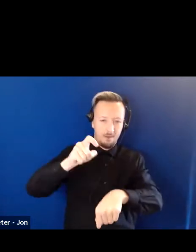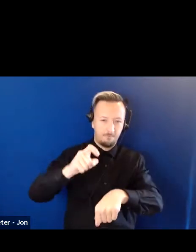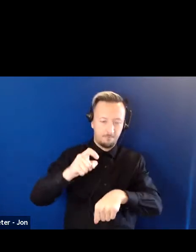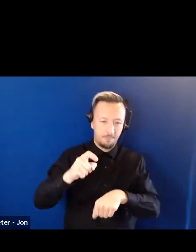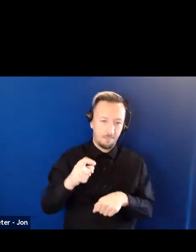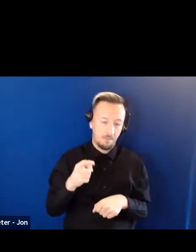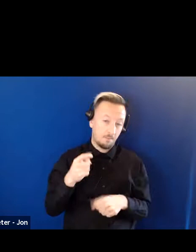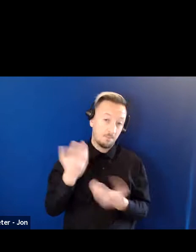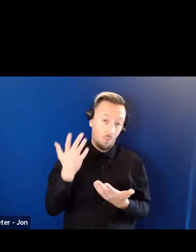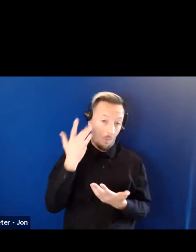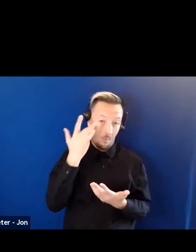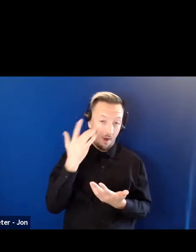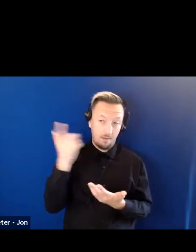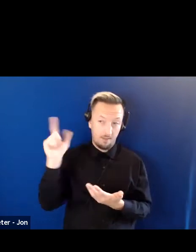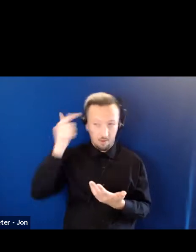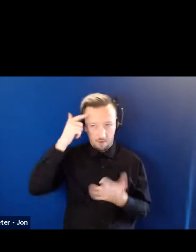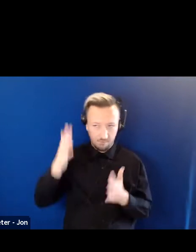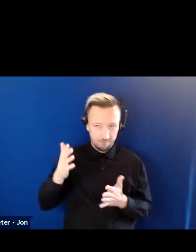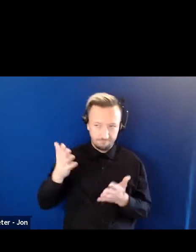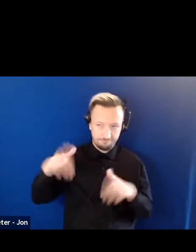a functioning board.